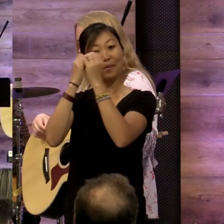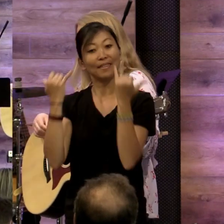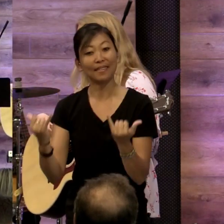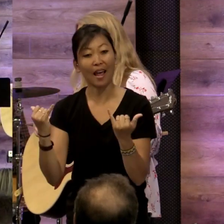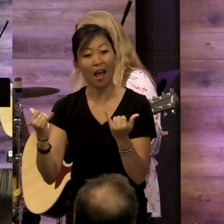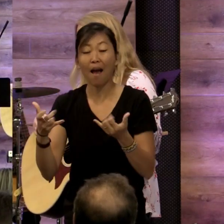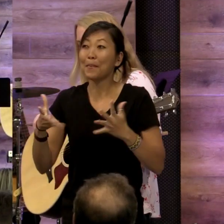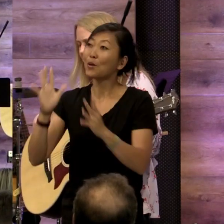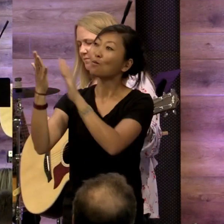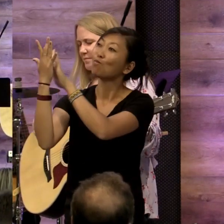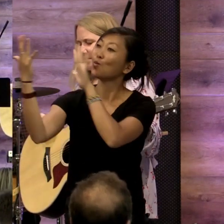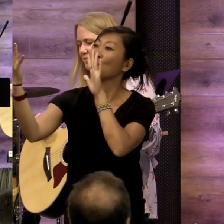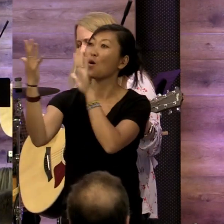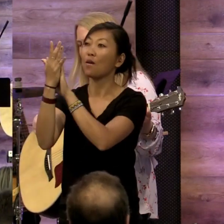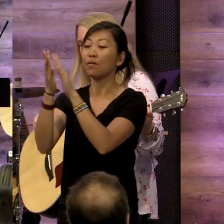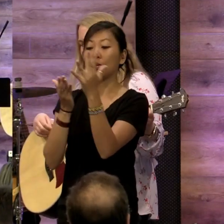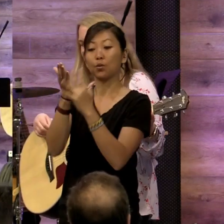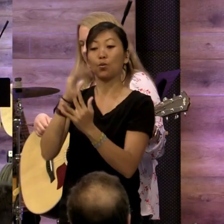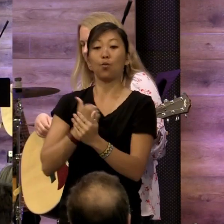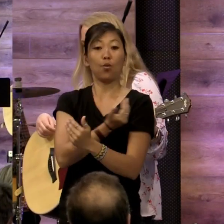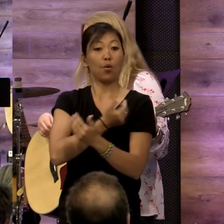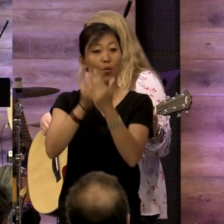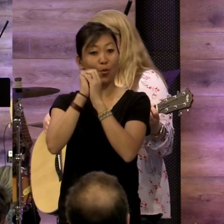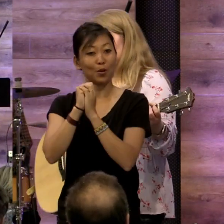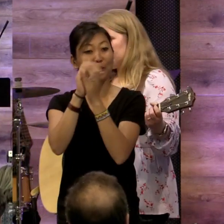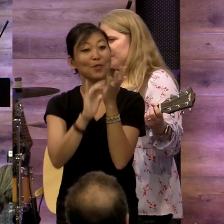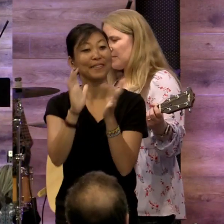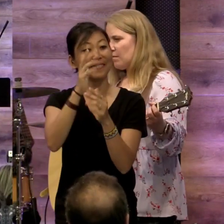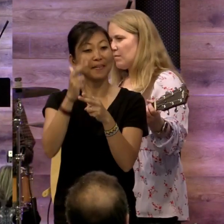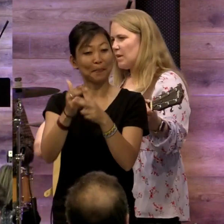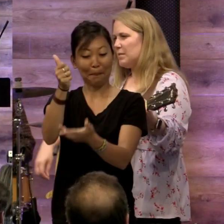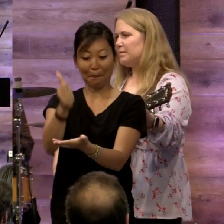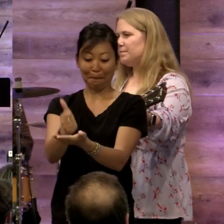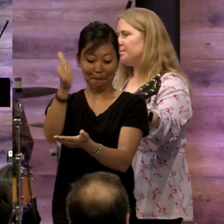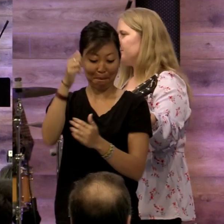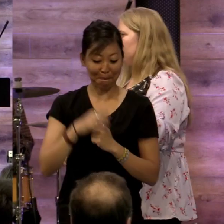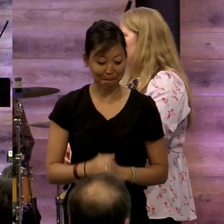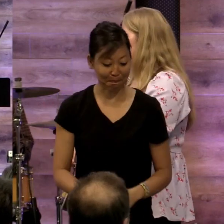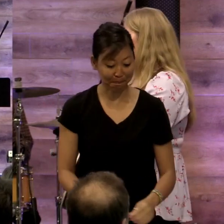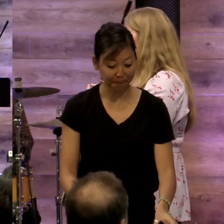you be glorified by our worship. In Jesus' name, amen.